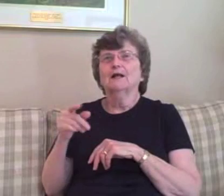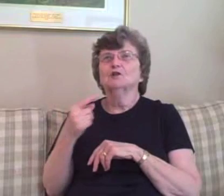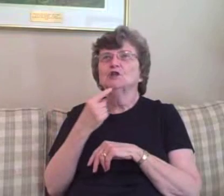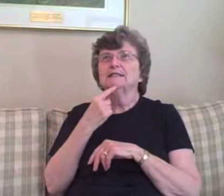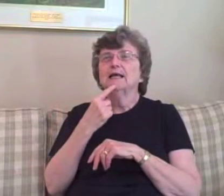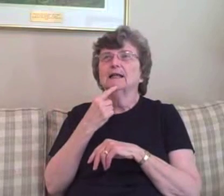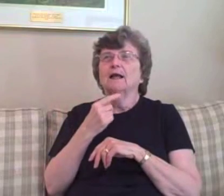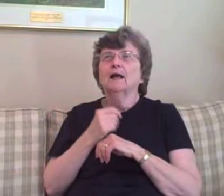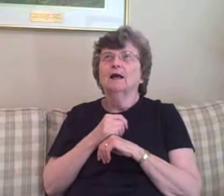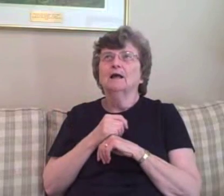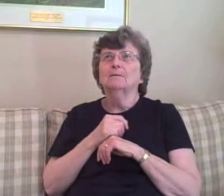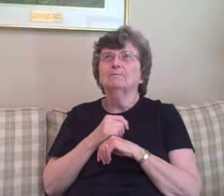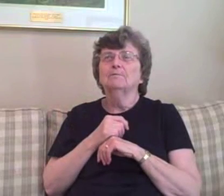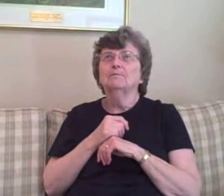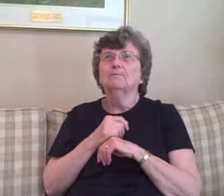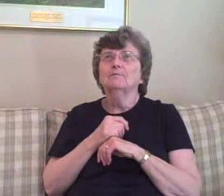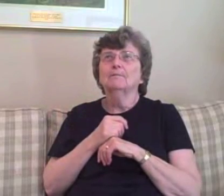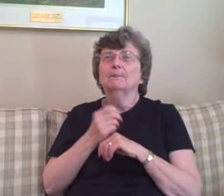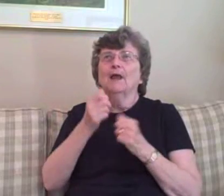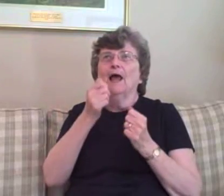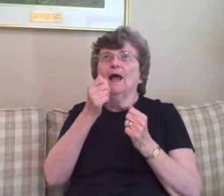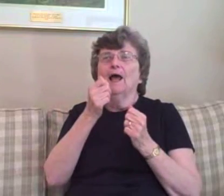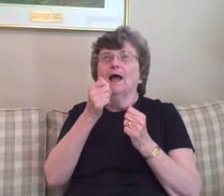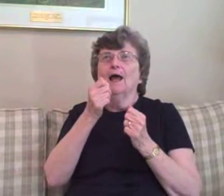"No." And what she said was,